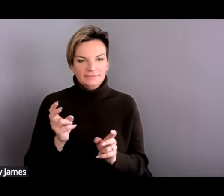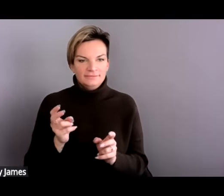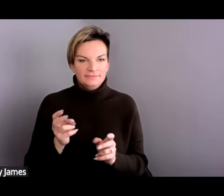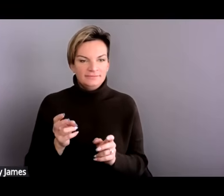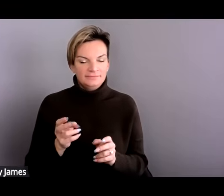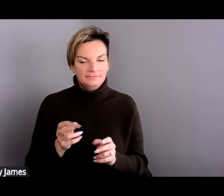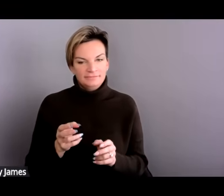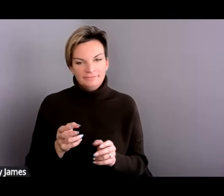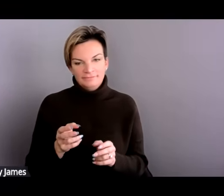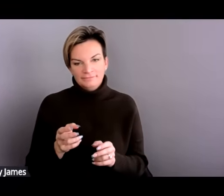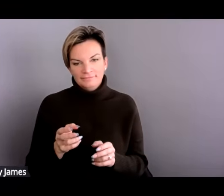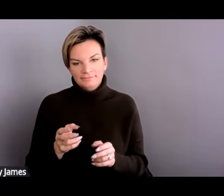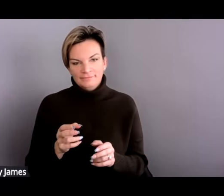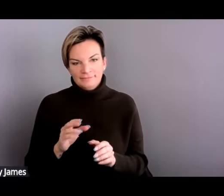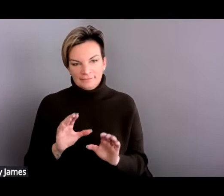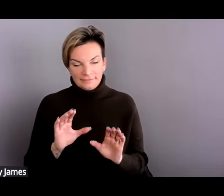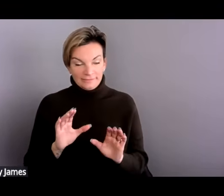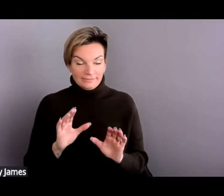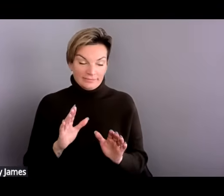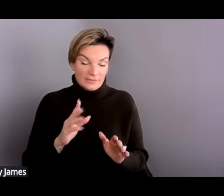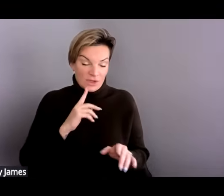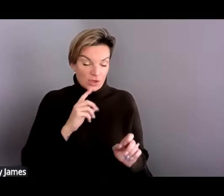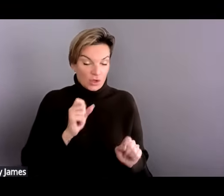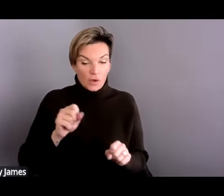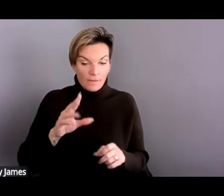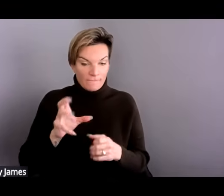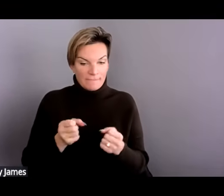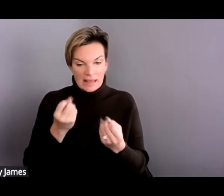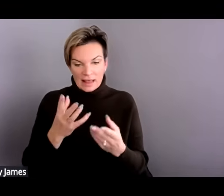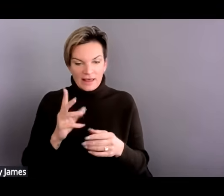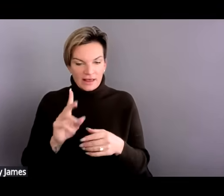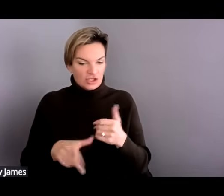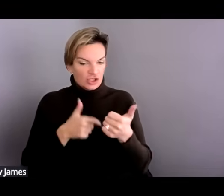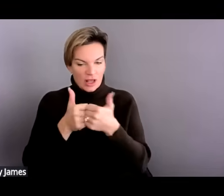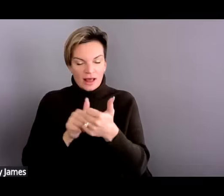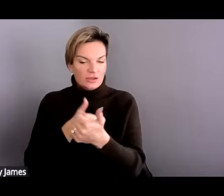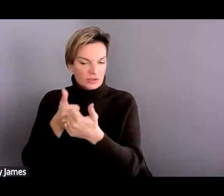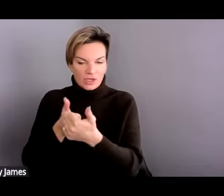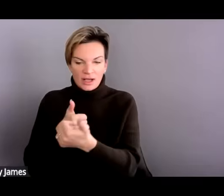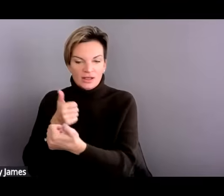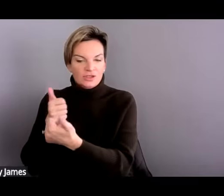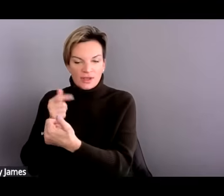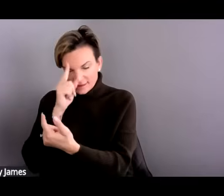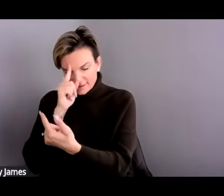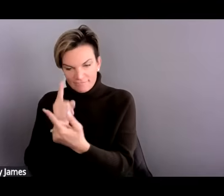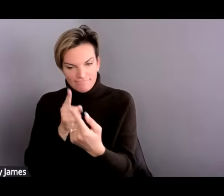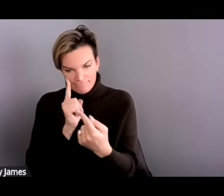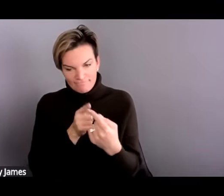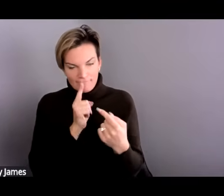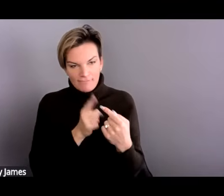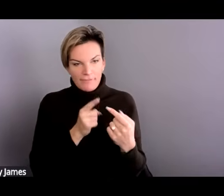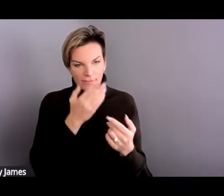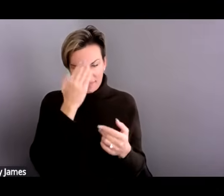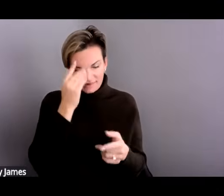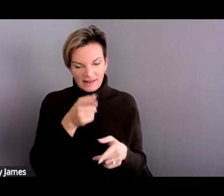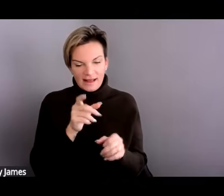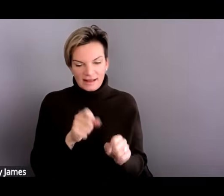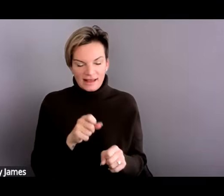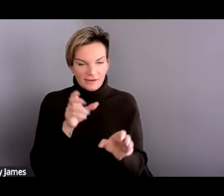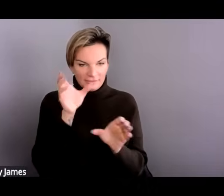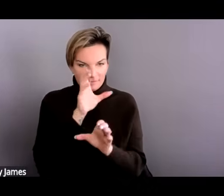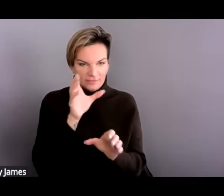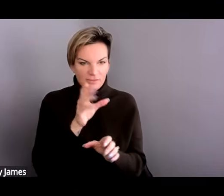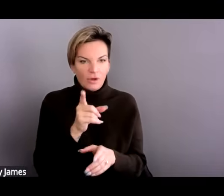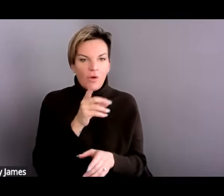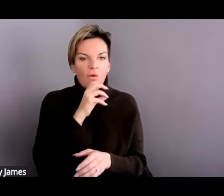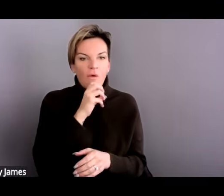to, all kinds of potential challenges. Um, uh, because they can go find, one old